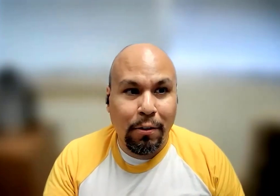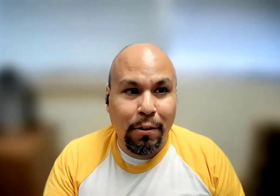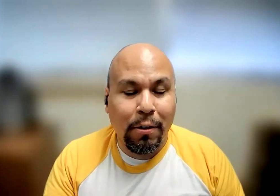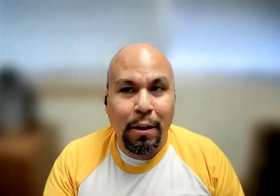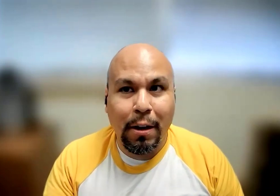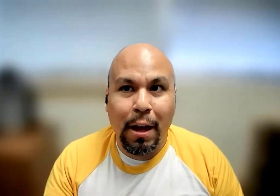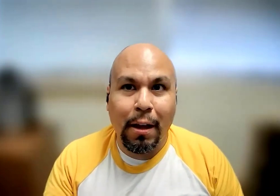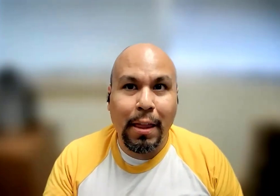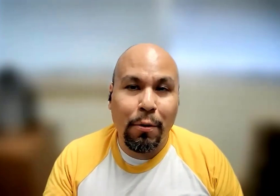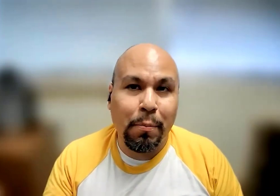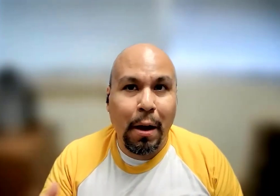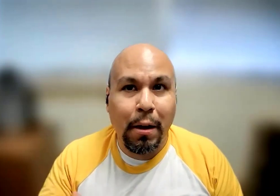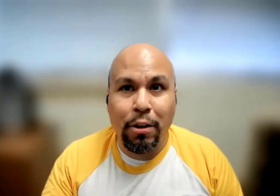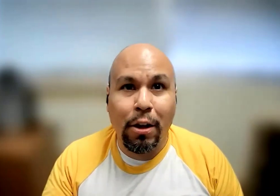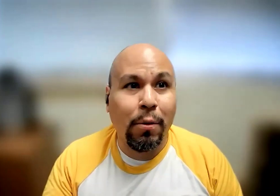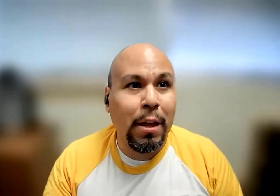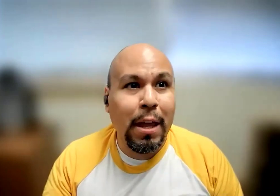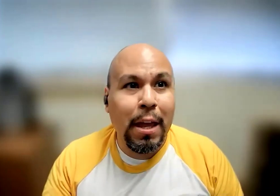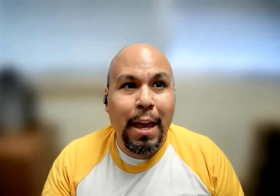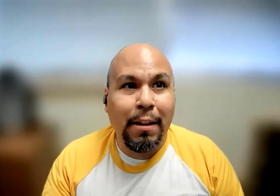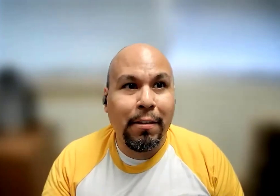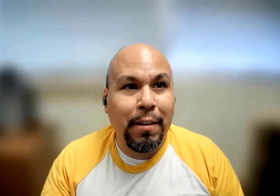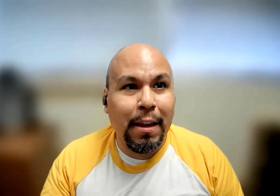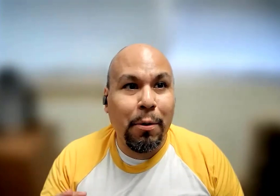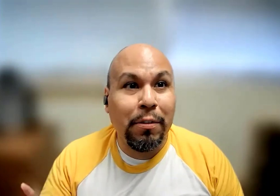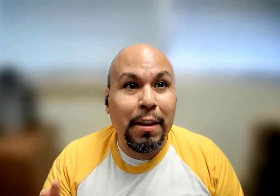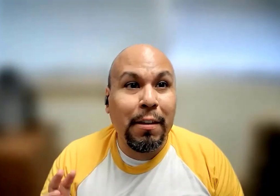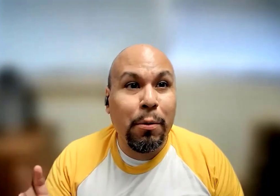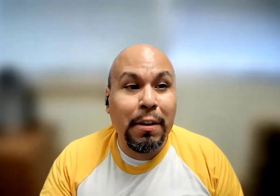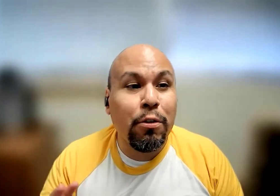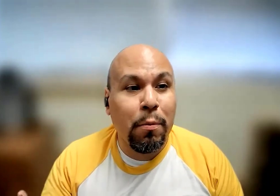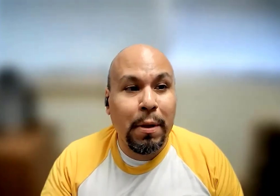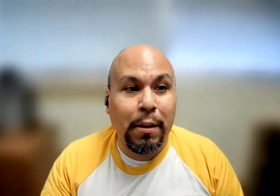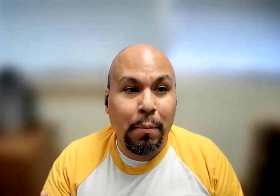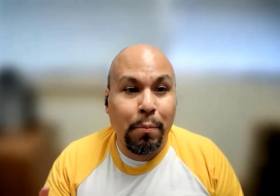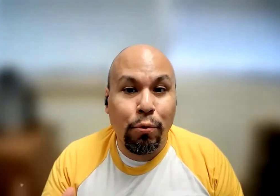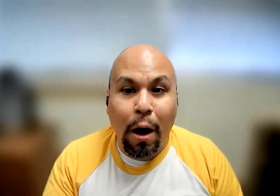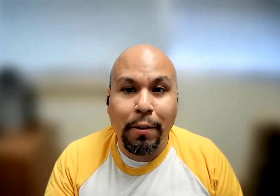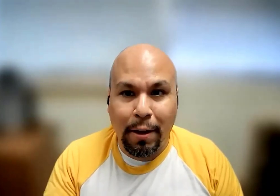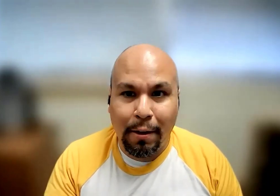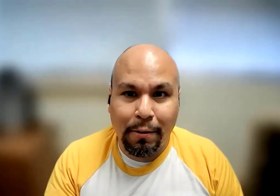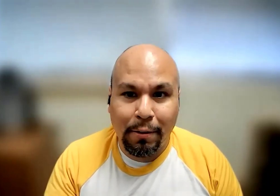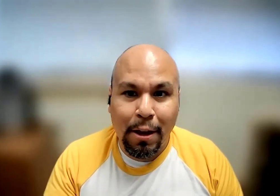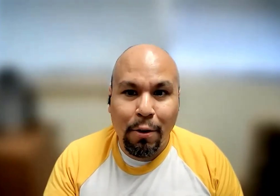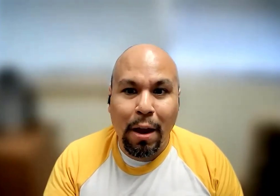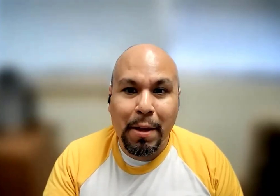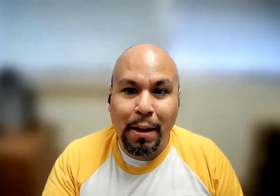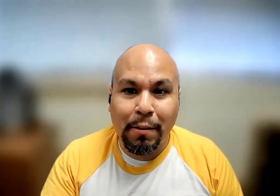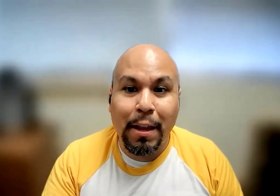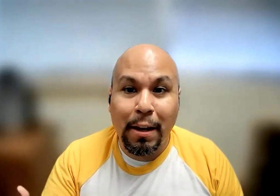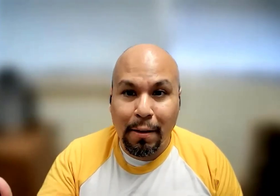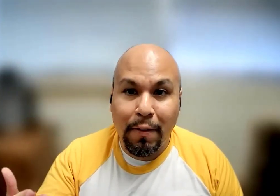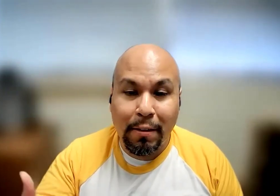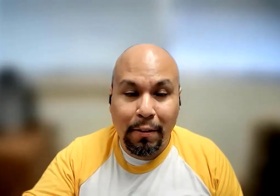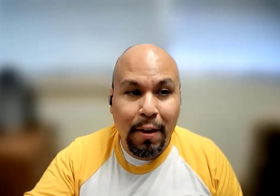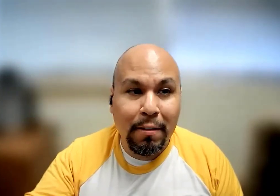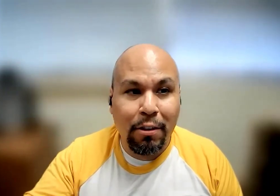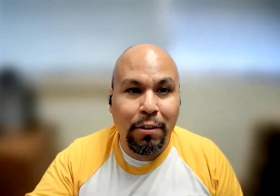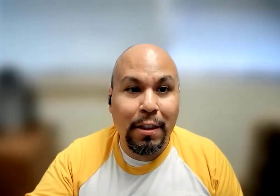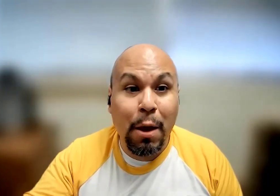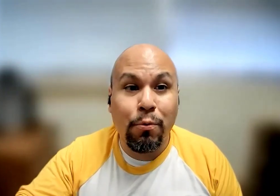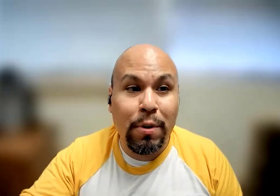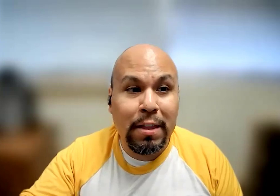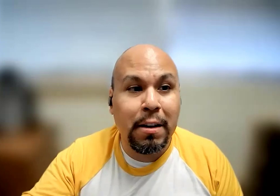aloud feature, they responded, it was easier for me to process, right? Because in a